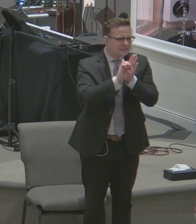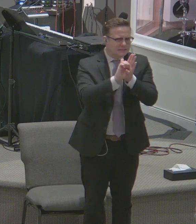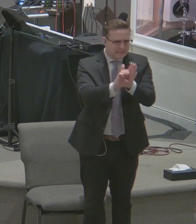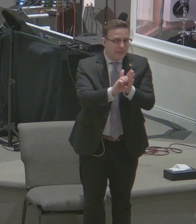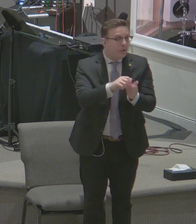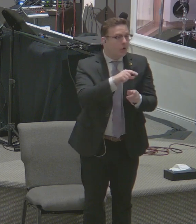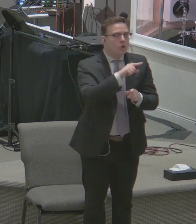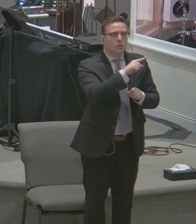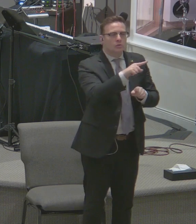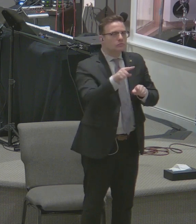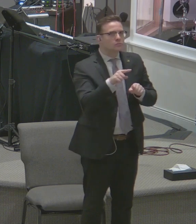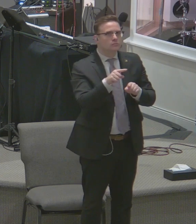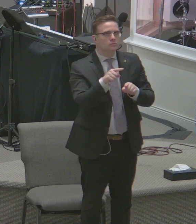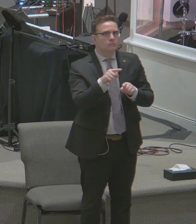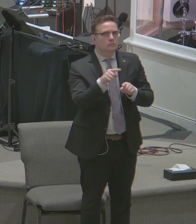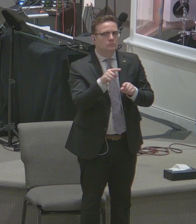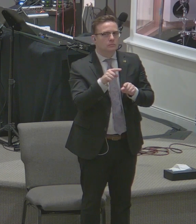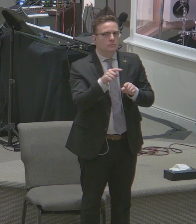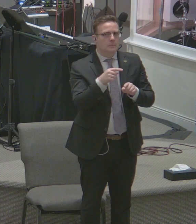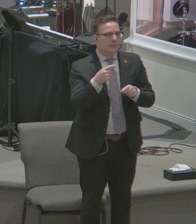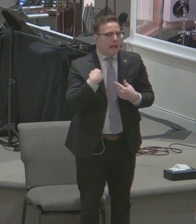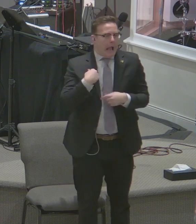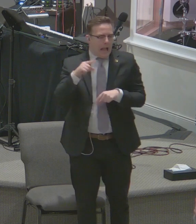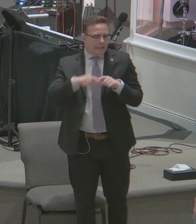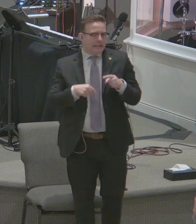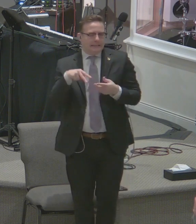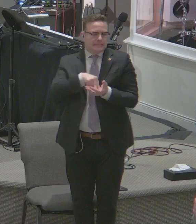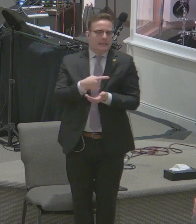us. This would not be a powerful church because of me